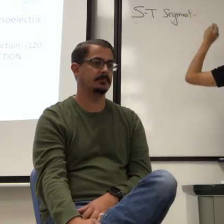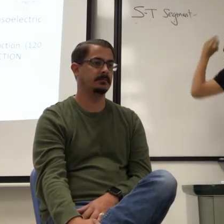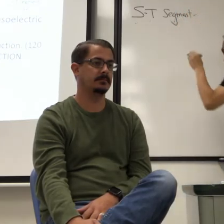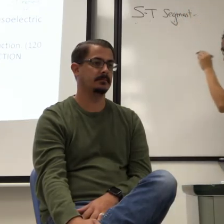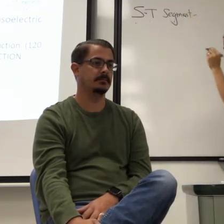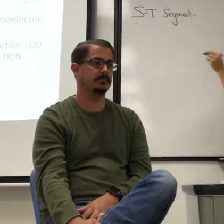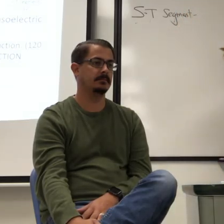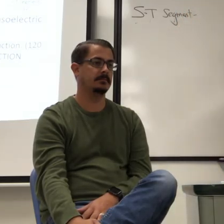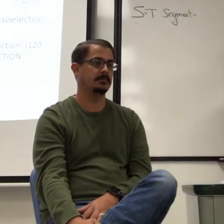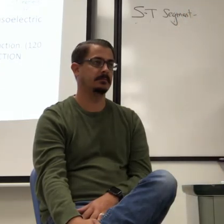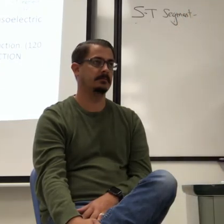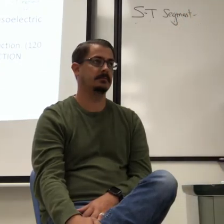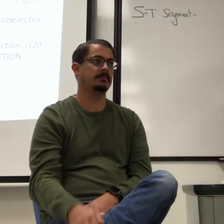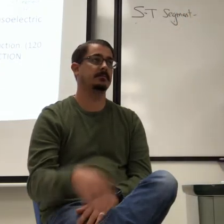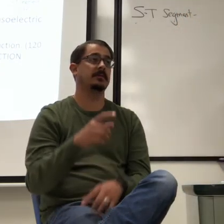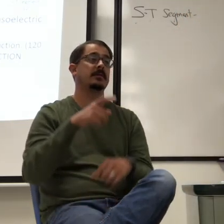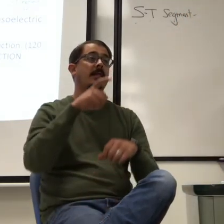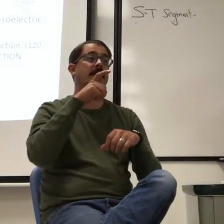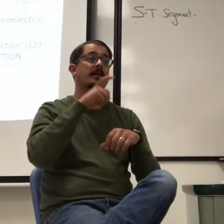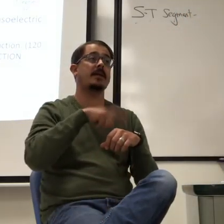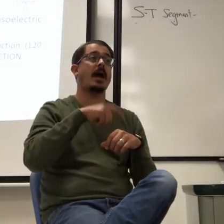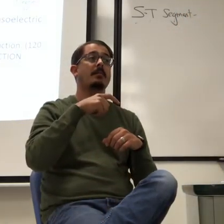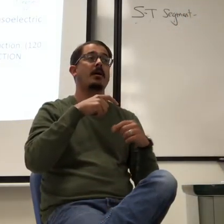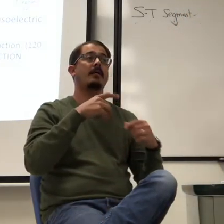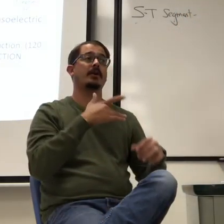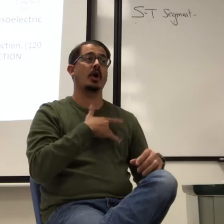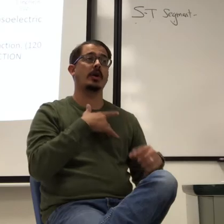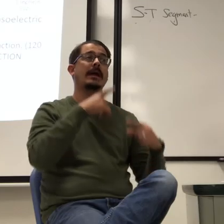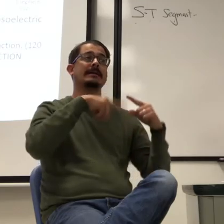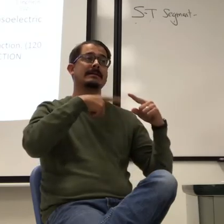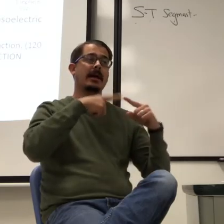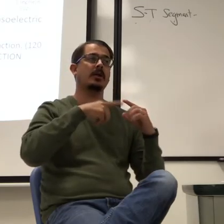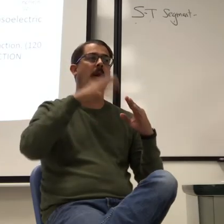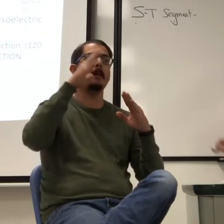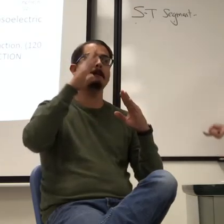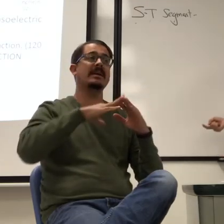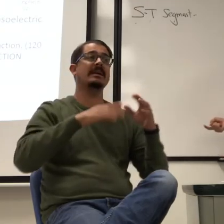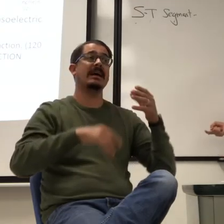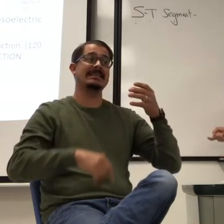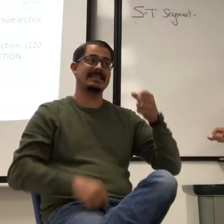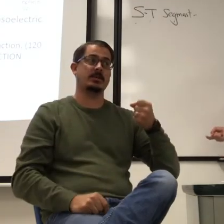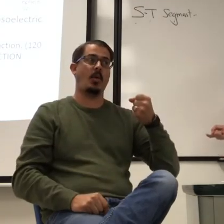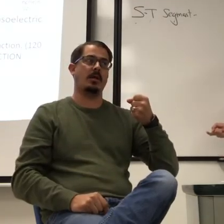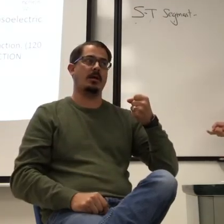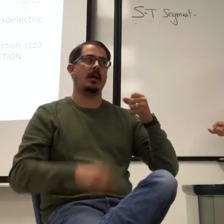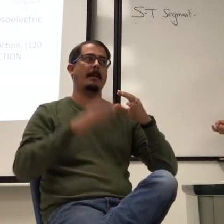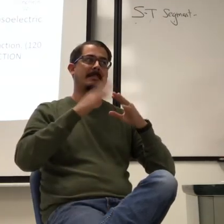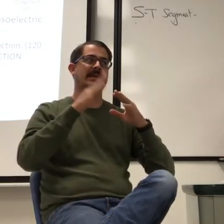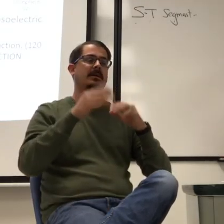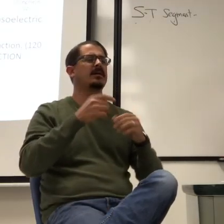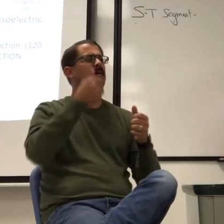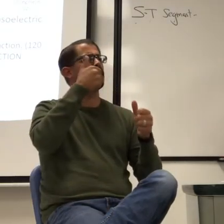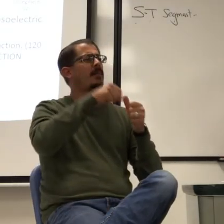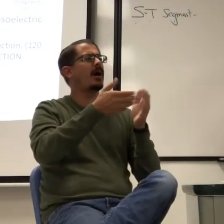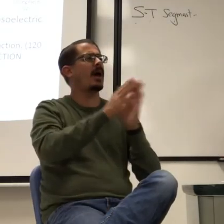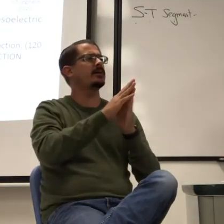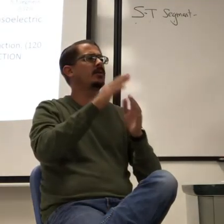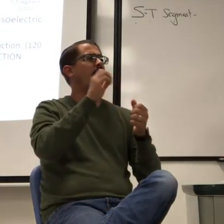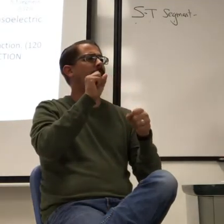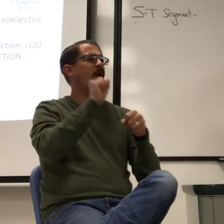So this is the time of the cardiac cycle during the peak systole. Remember I asked you on that